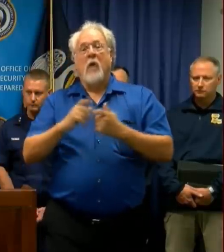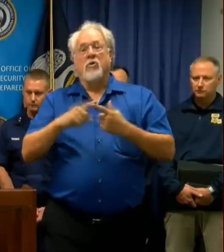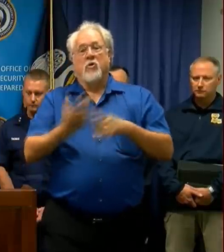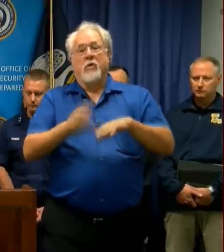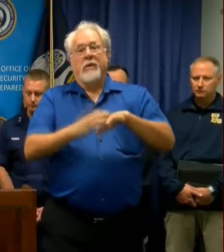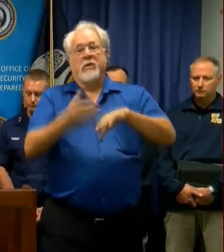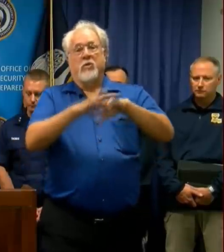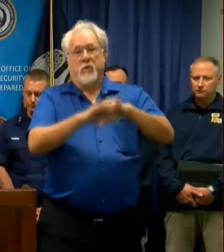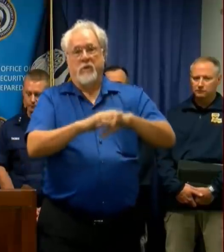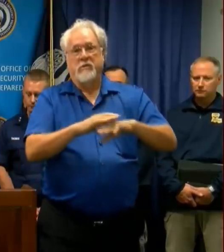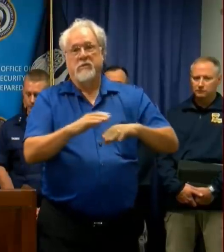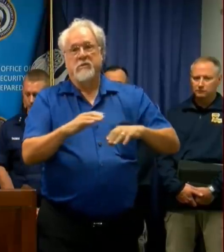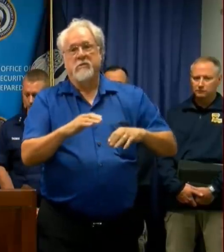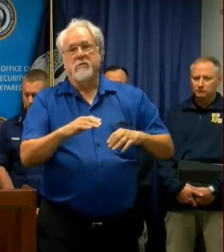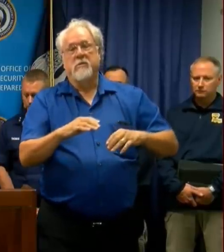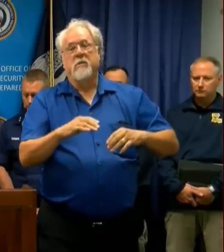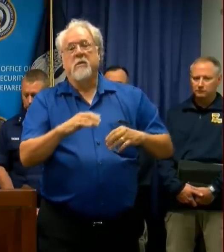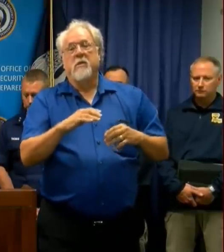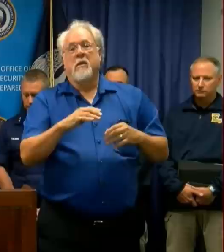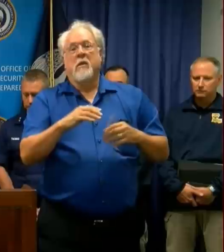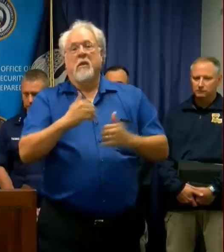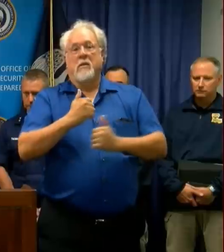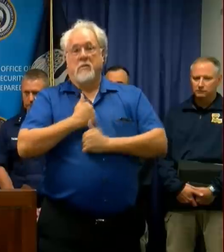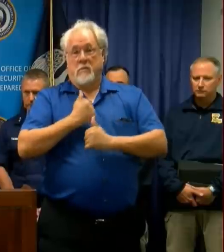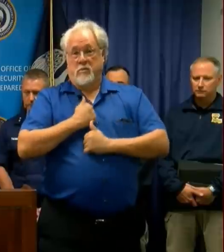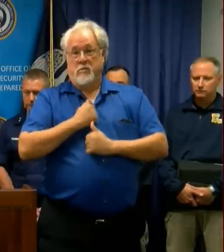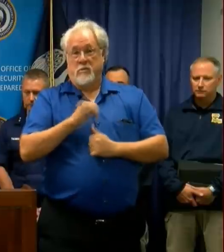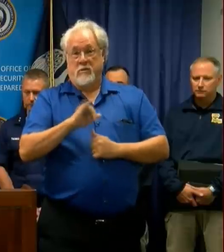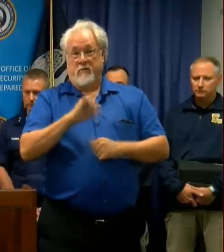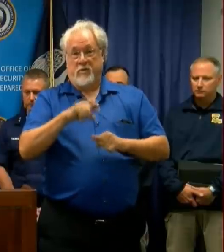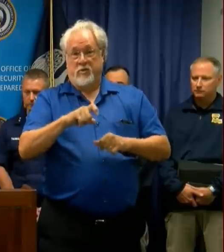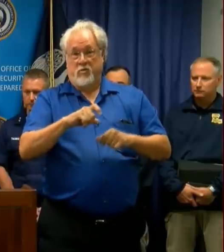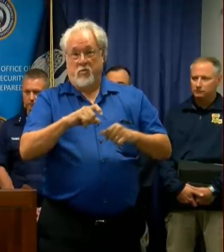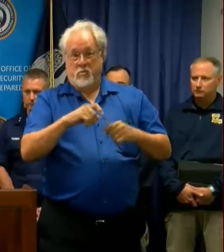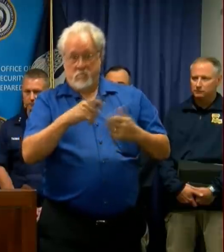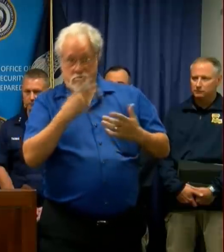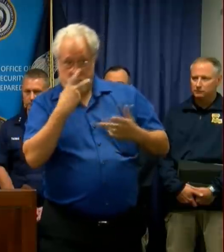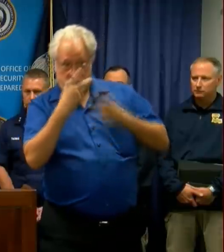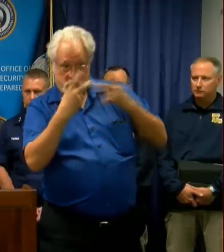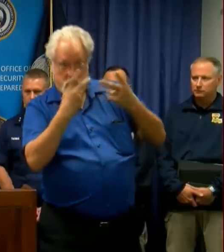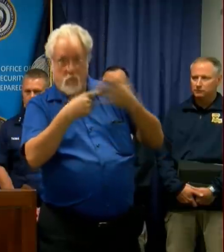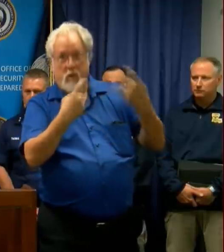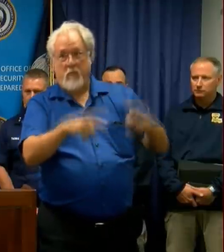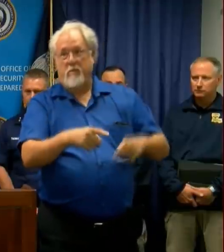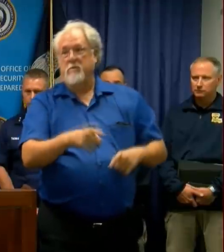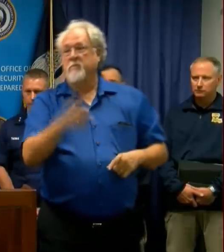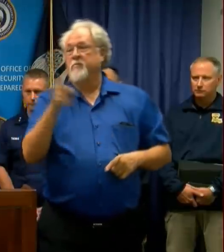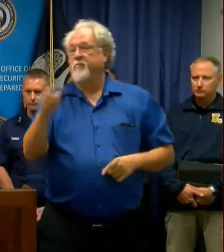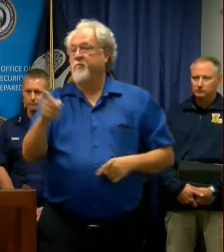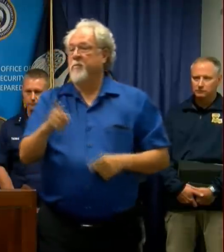should increase and where we should stage them at as the storm unfolds and we understand the threat.